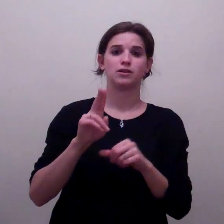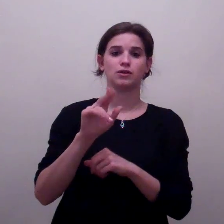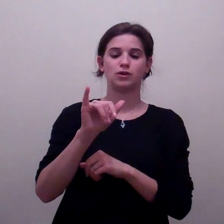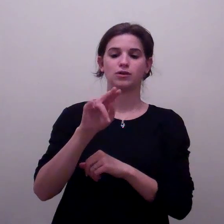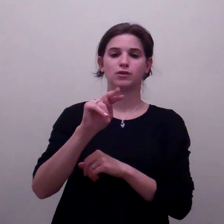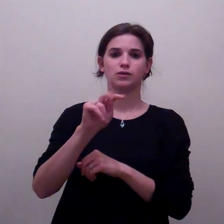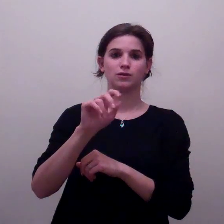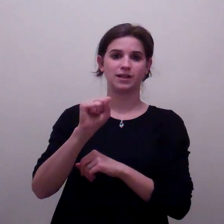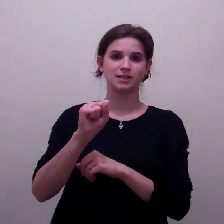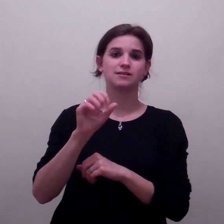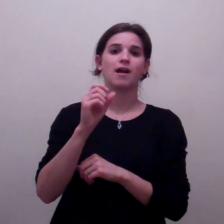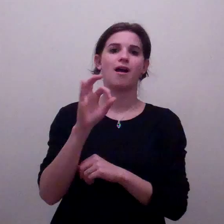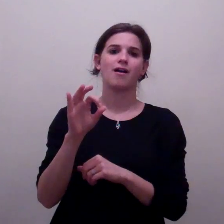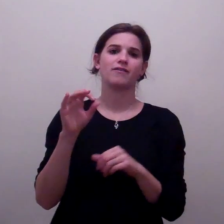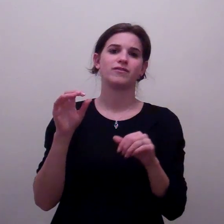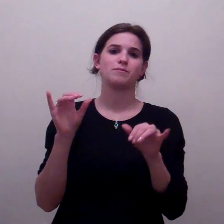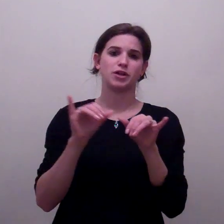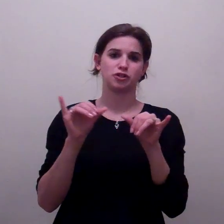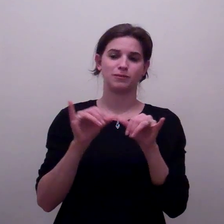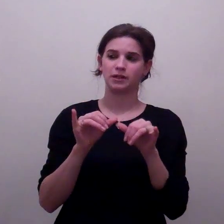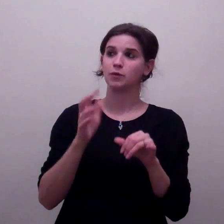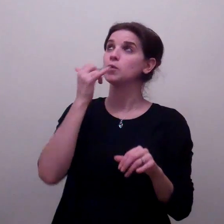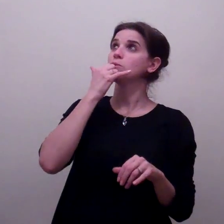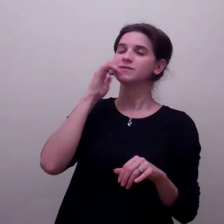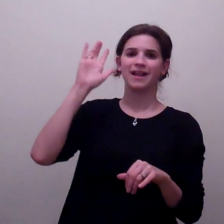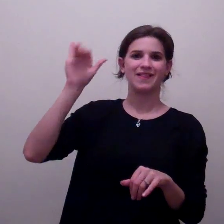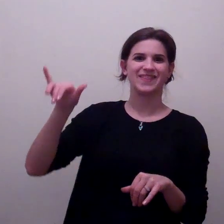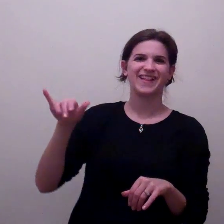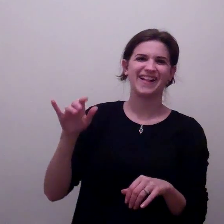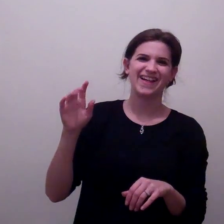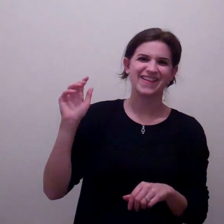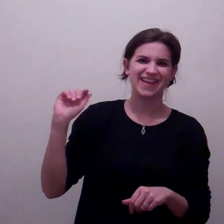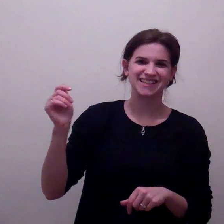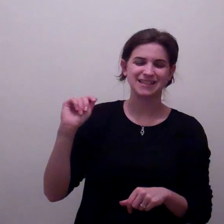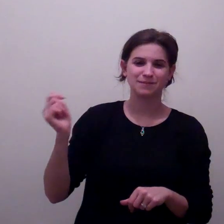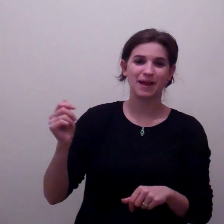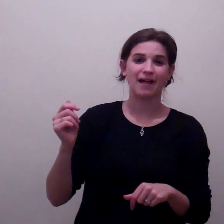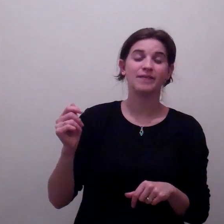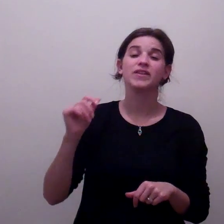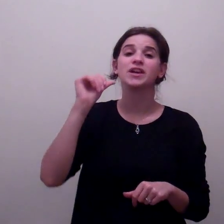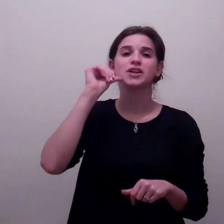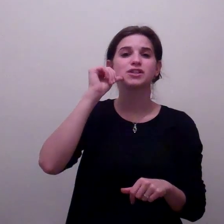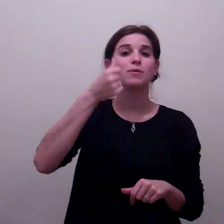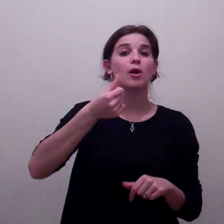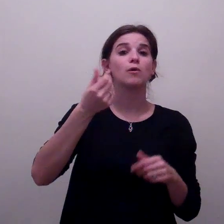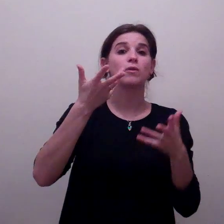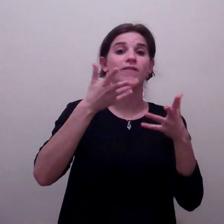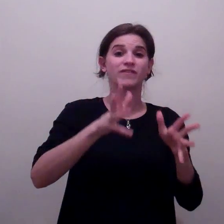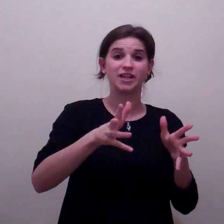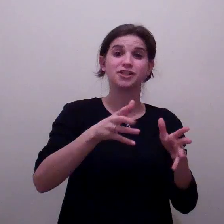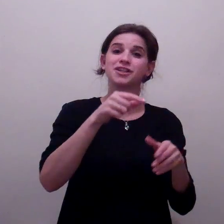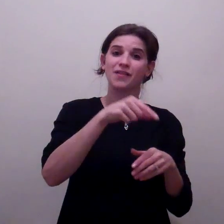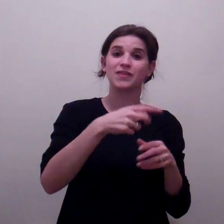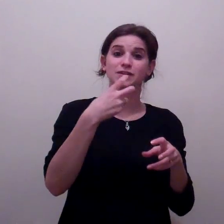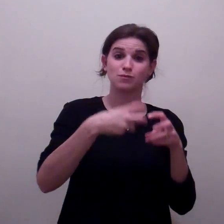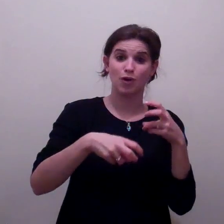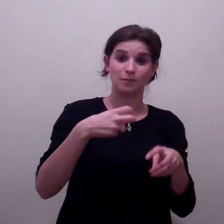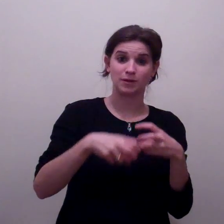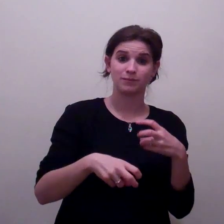the bell. We'll just have to pick up where we left off tomorrow. And we don't want to forget the ceiling